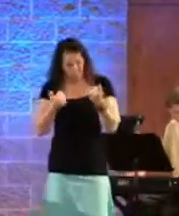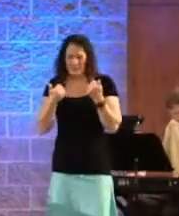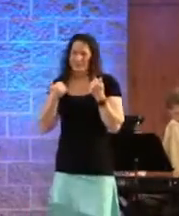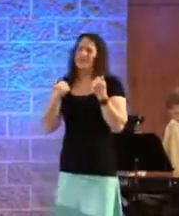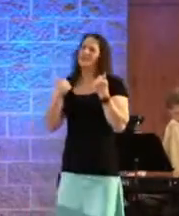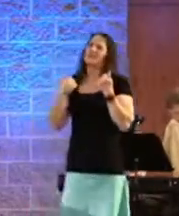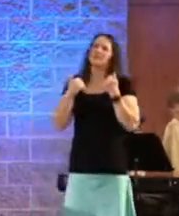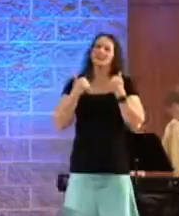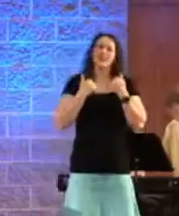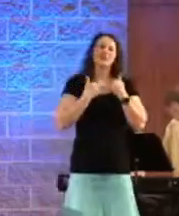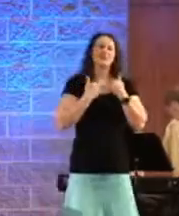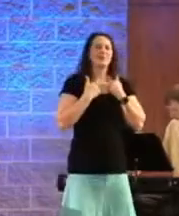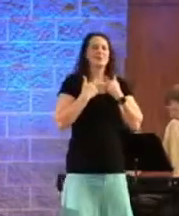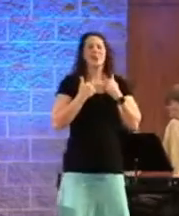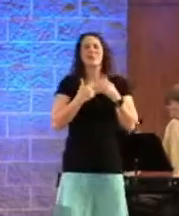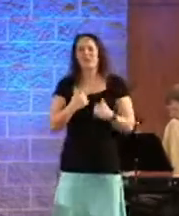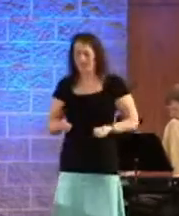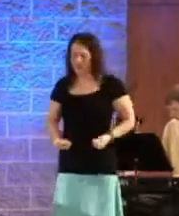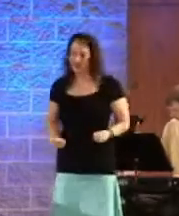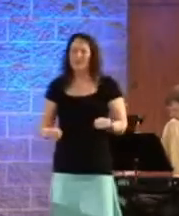alive. I'm